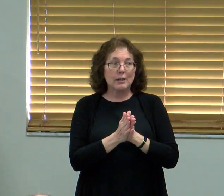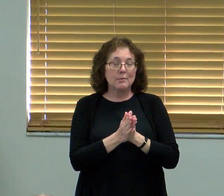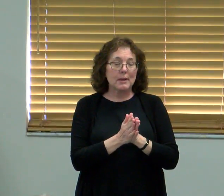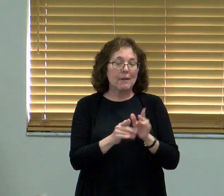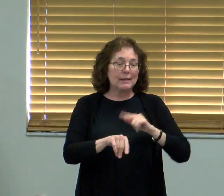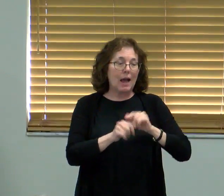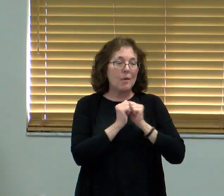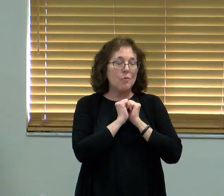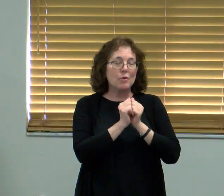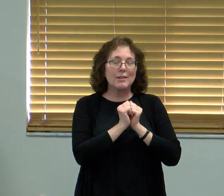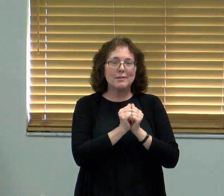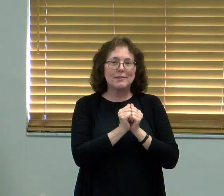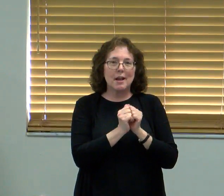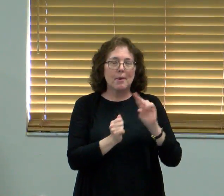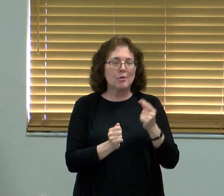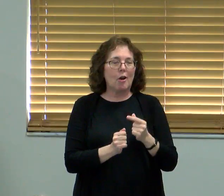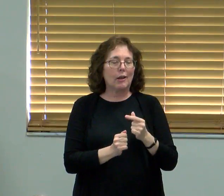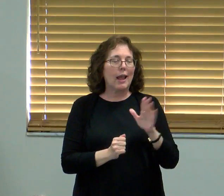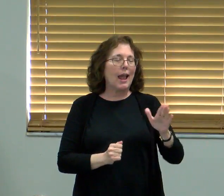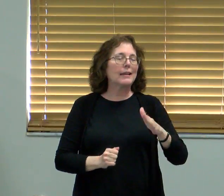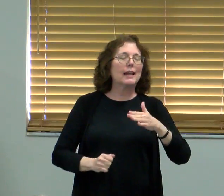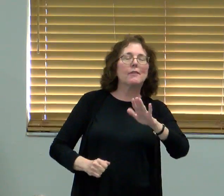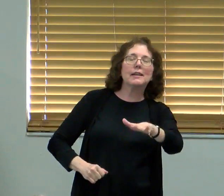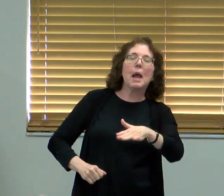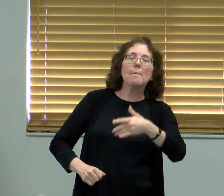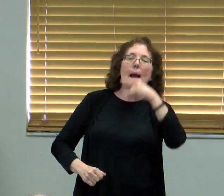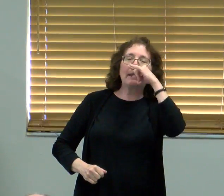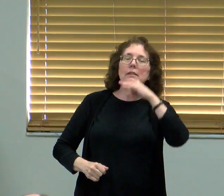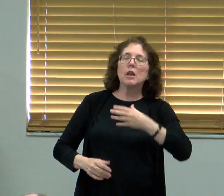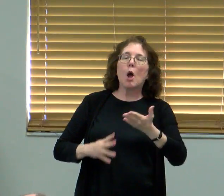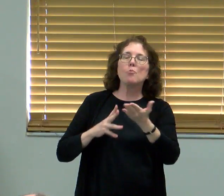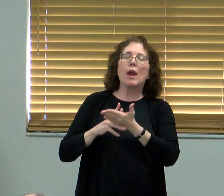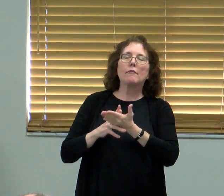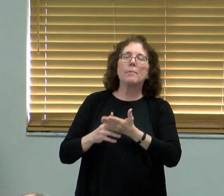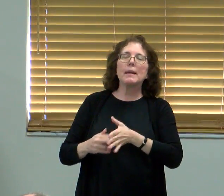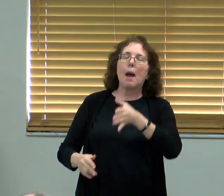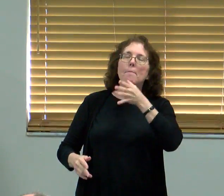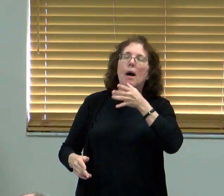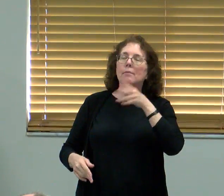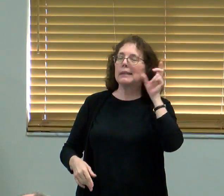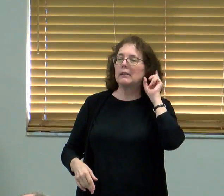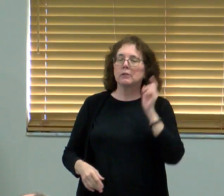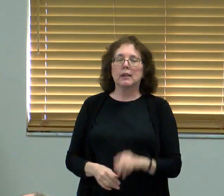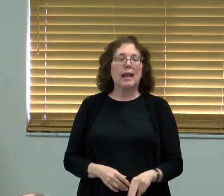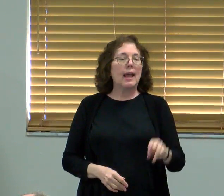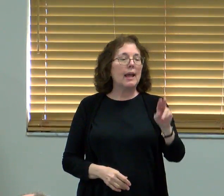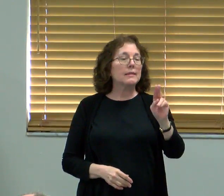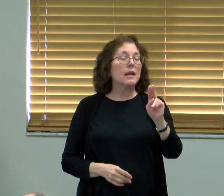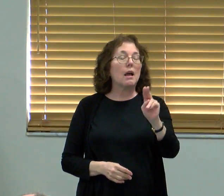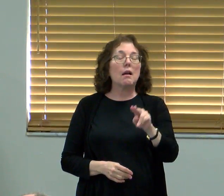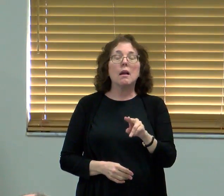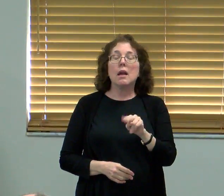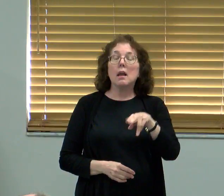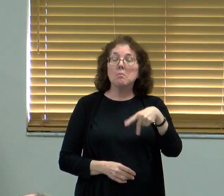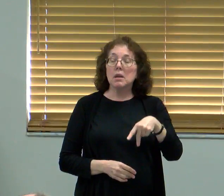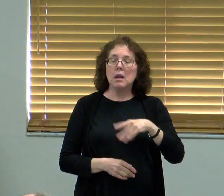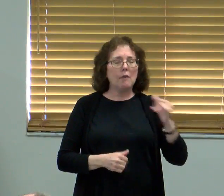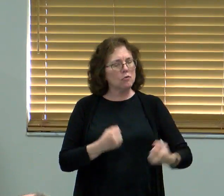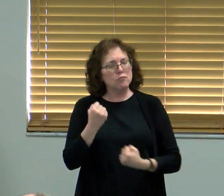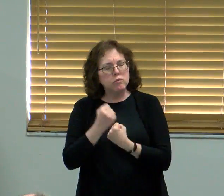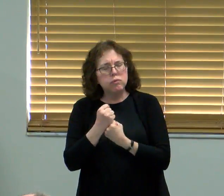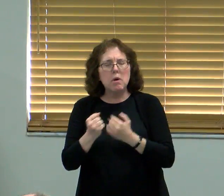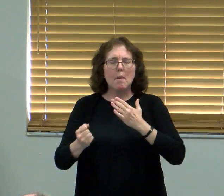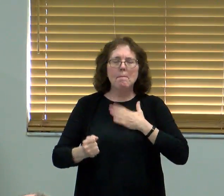with Yandu and giving my kids a break from being mom's ears. As an NP, I have always been an advocate for my patients and the